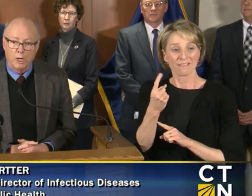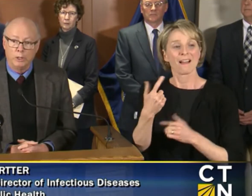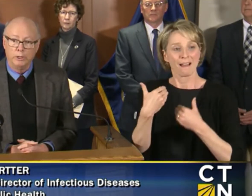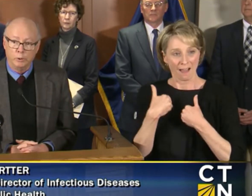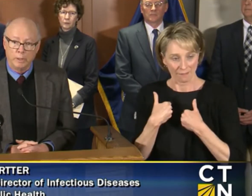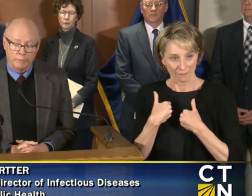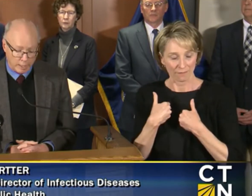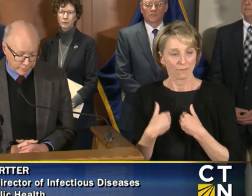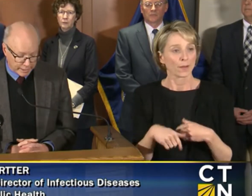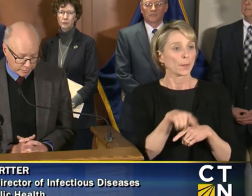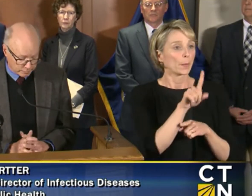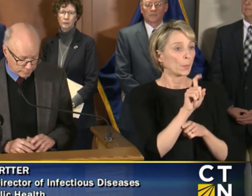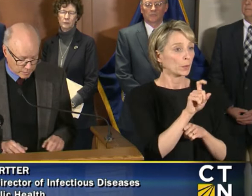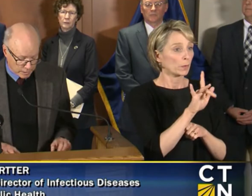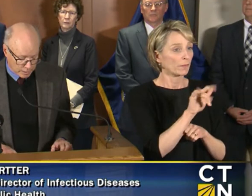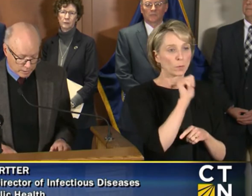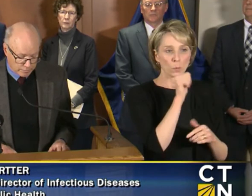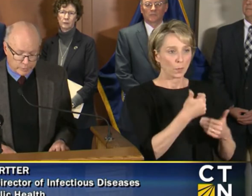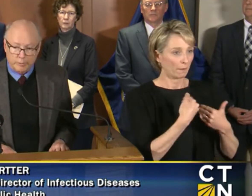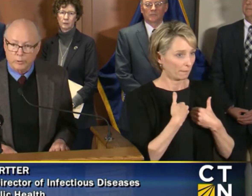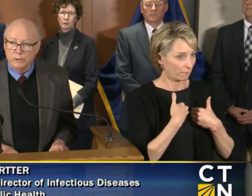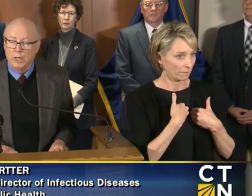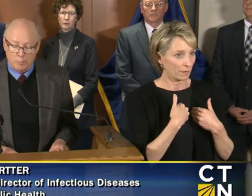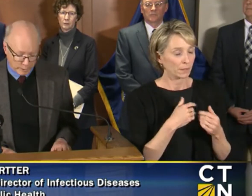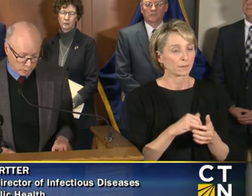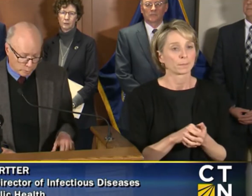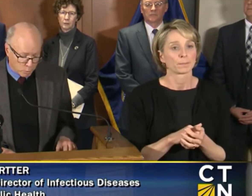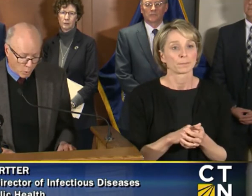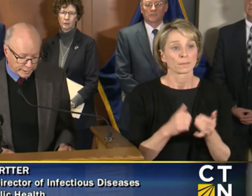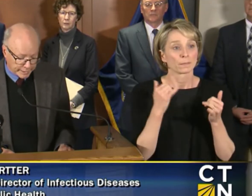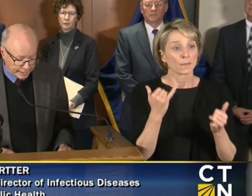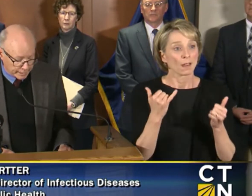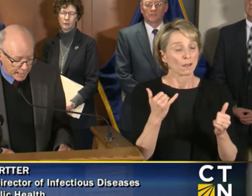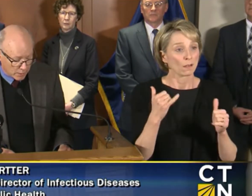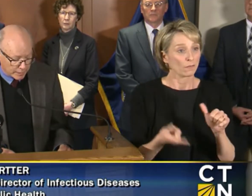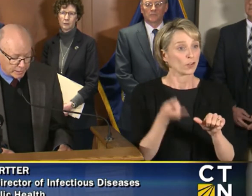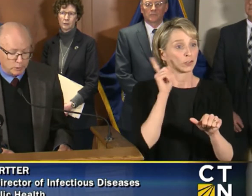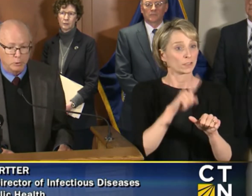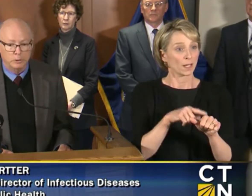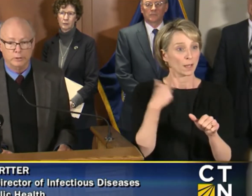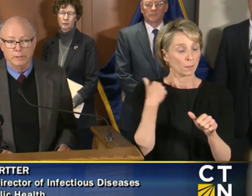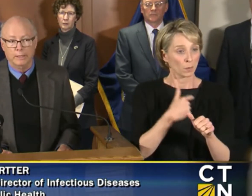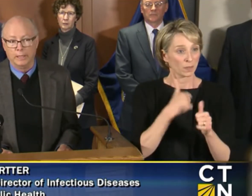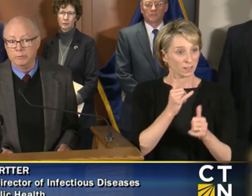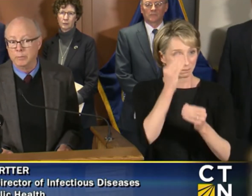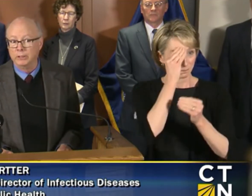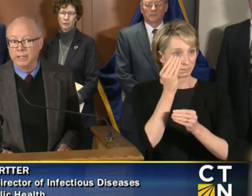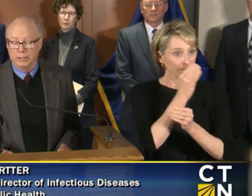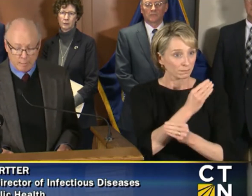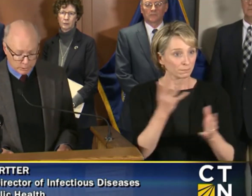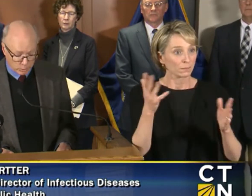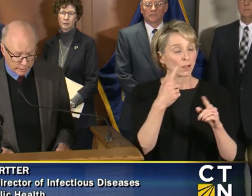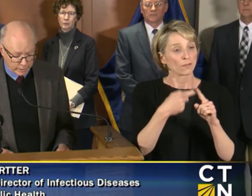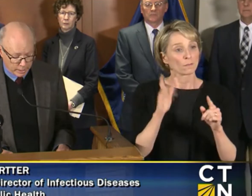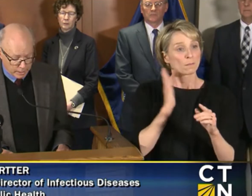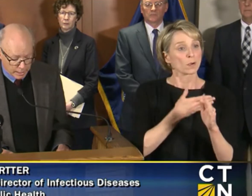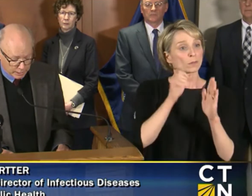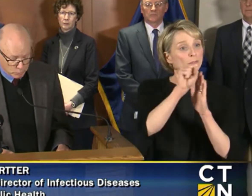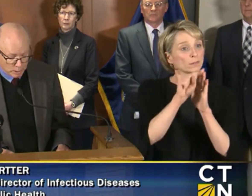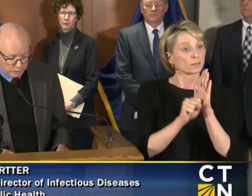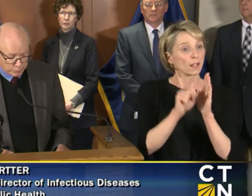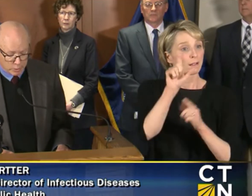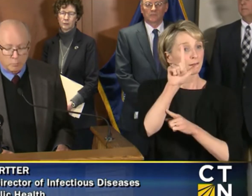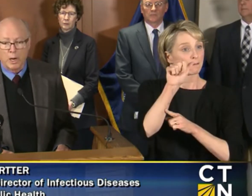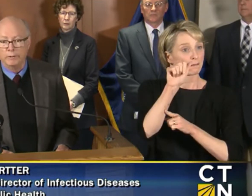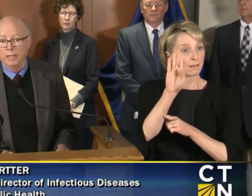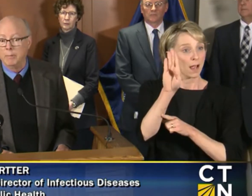and 125 negative. For the first time, we are reporting data now that includes data from the state laboratory as